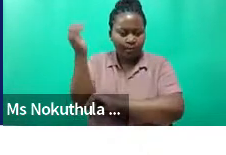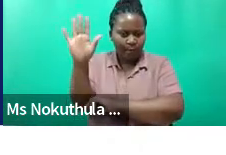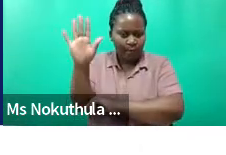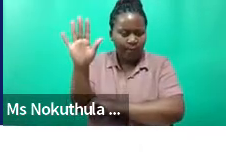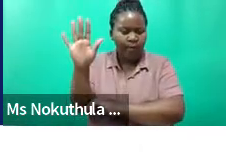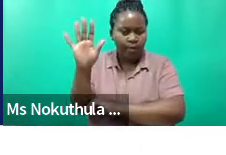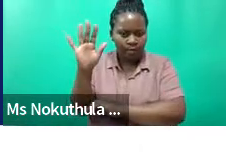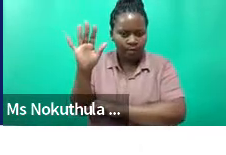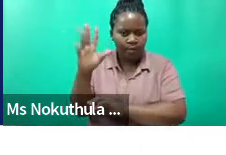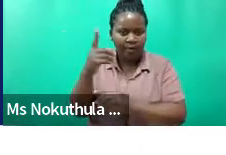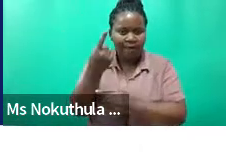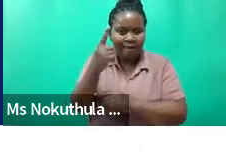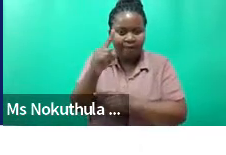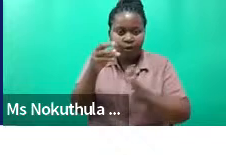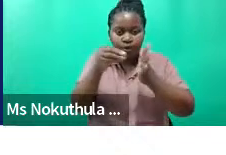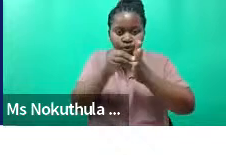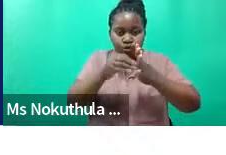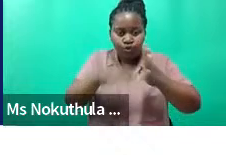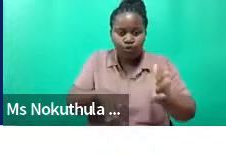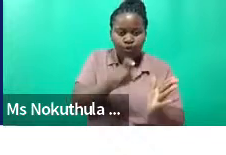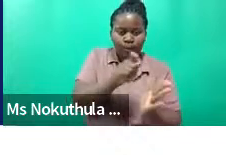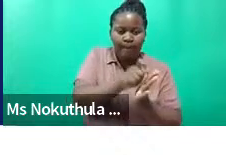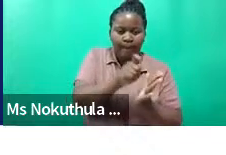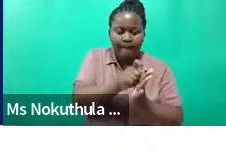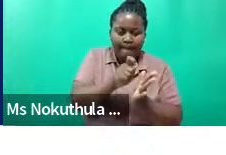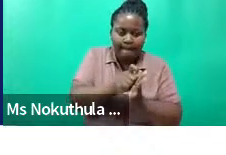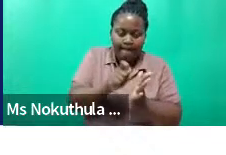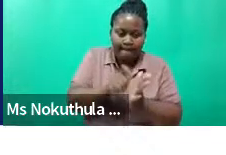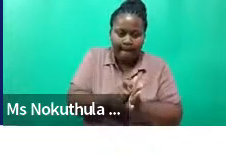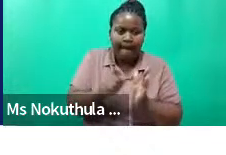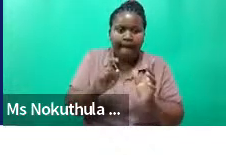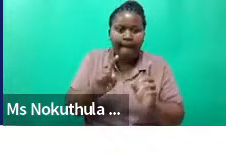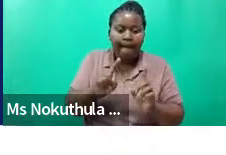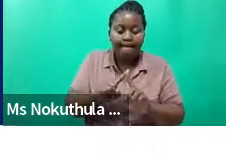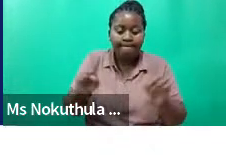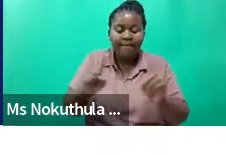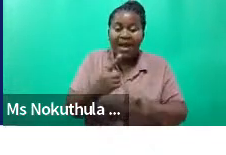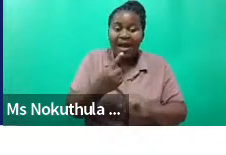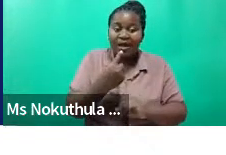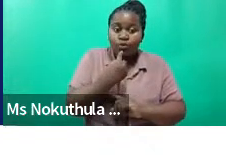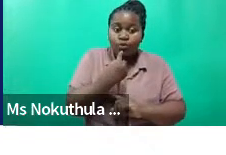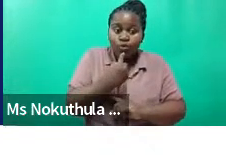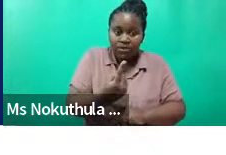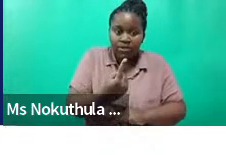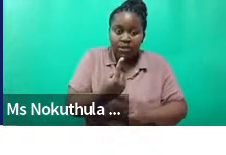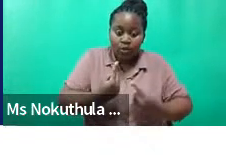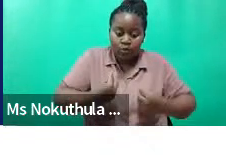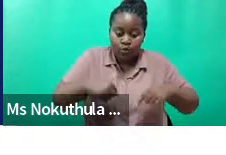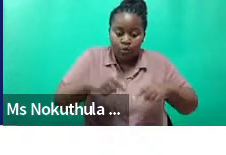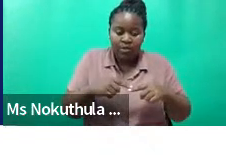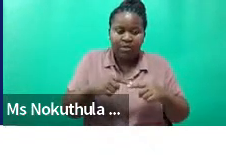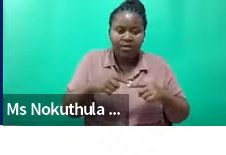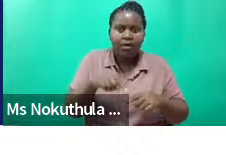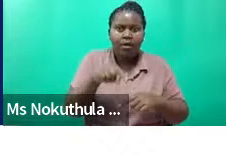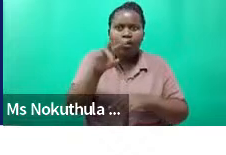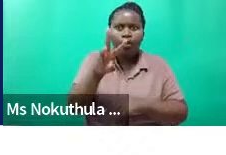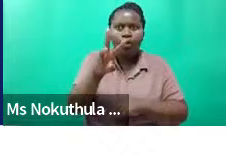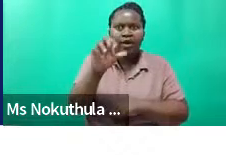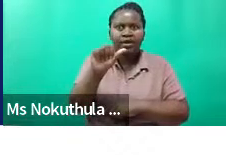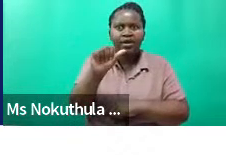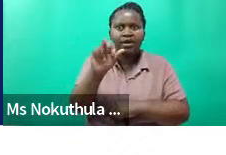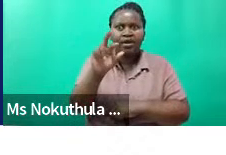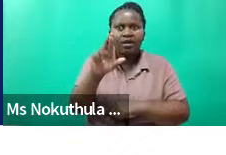for students to take down the notes. But she did indicate to us that a wordy